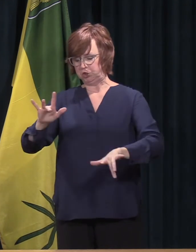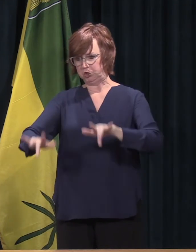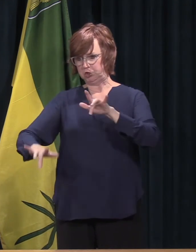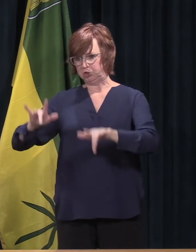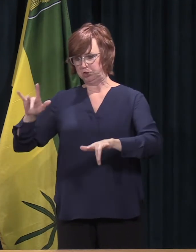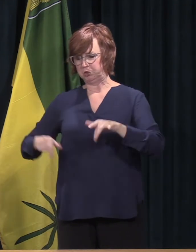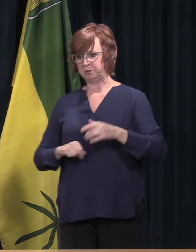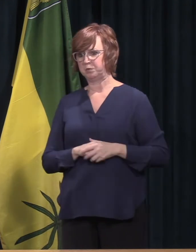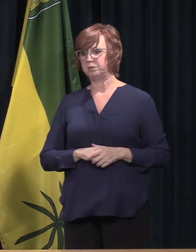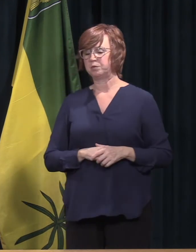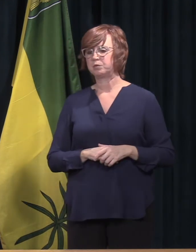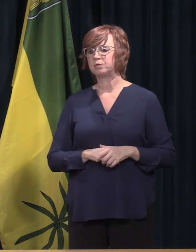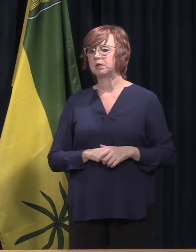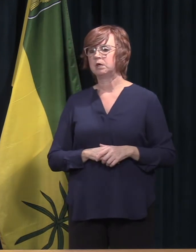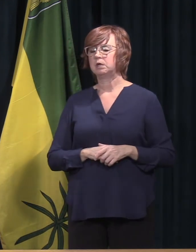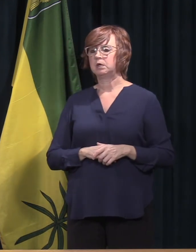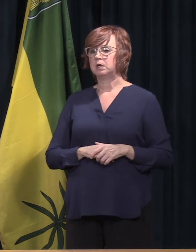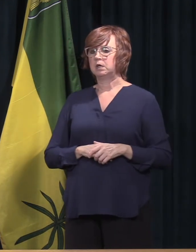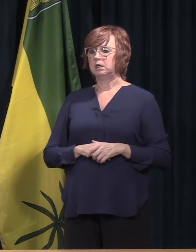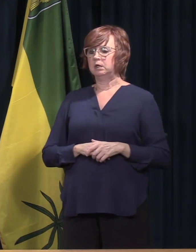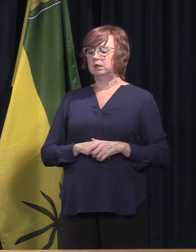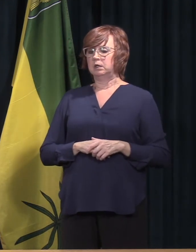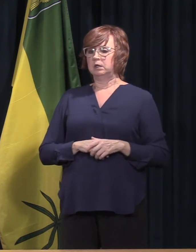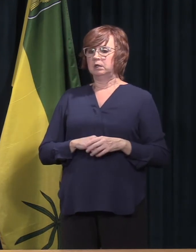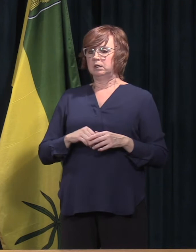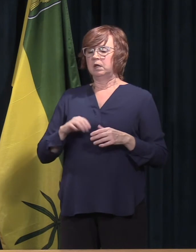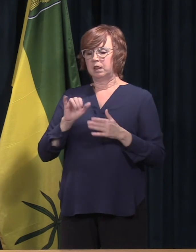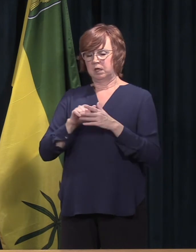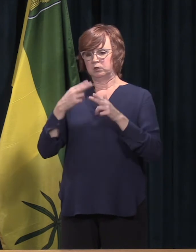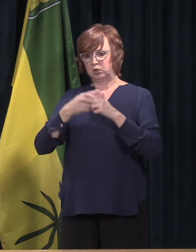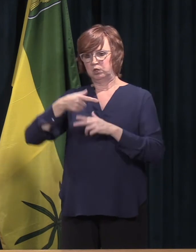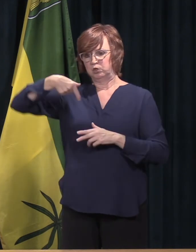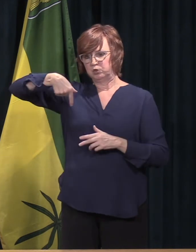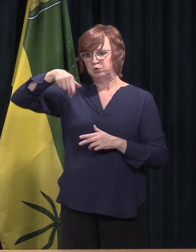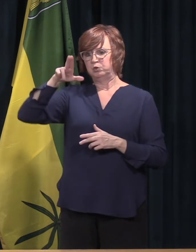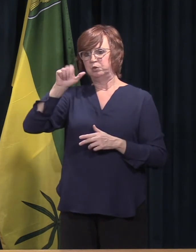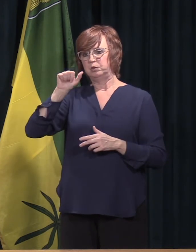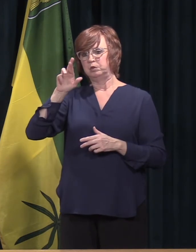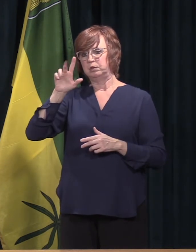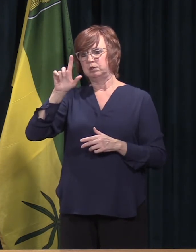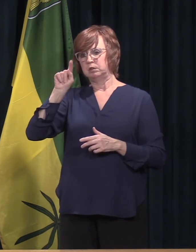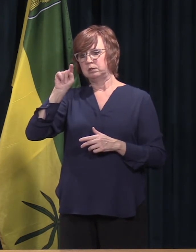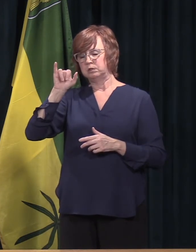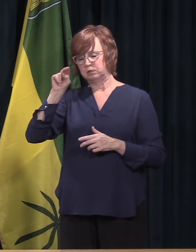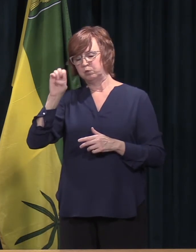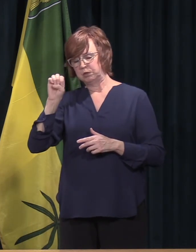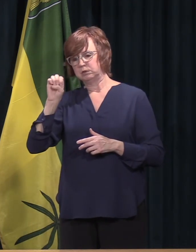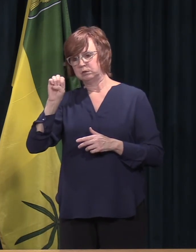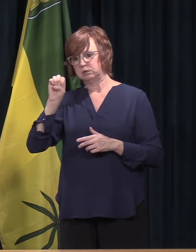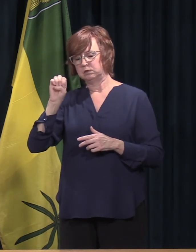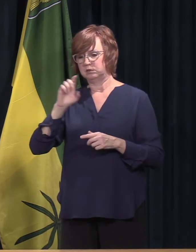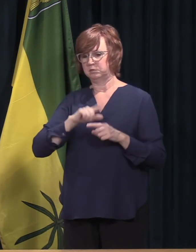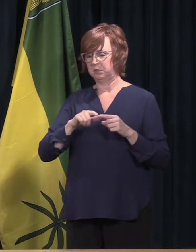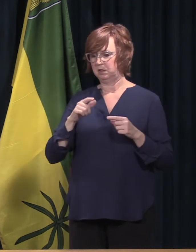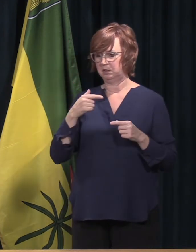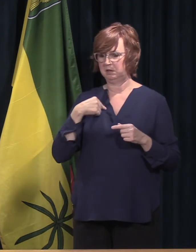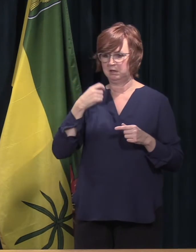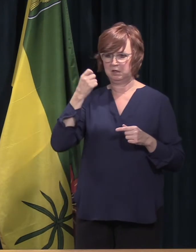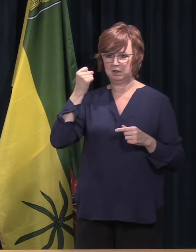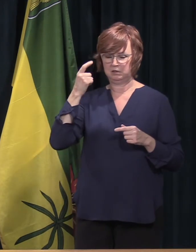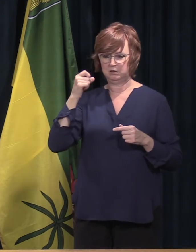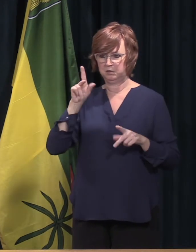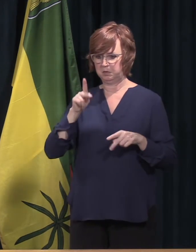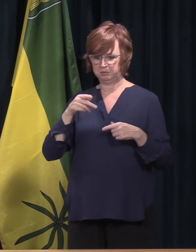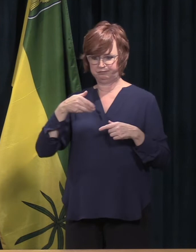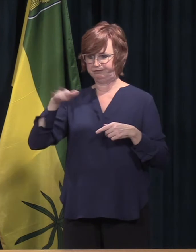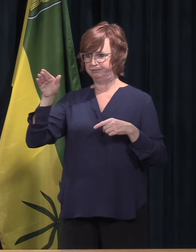come back after a holiday or after 6 months, in the US, it's very difficult to stay in one room. And they may not have